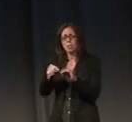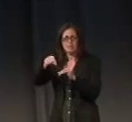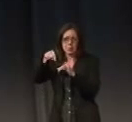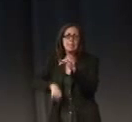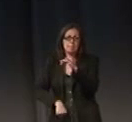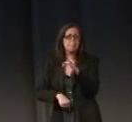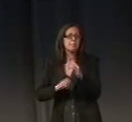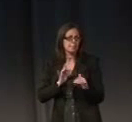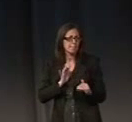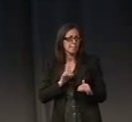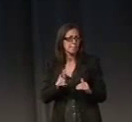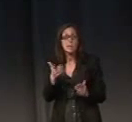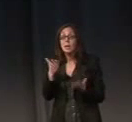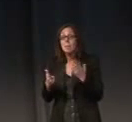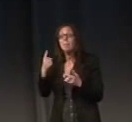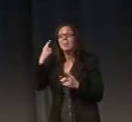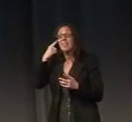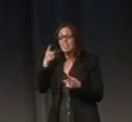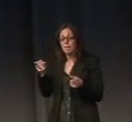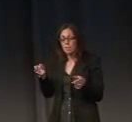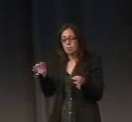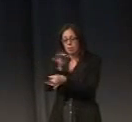might be thought of as models for one another.